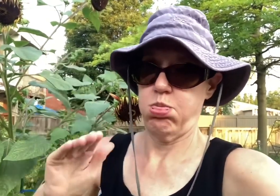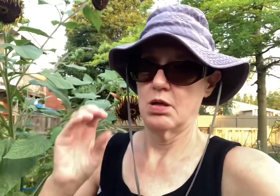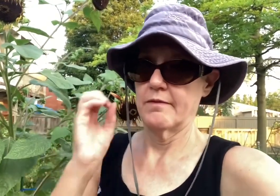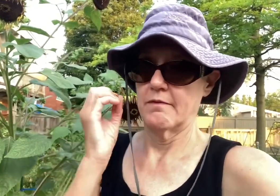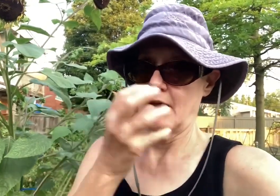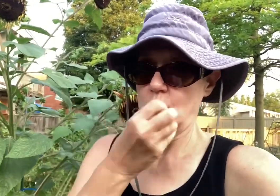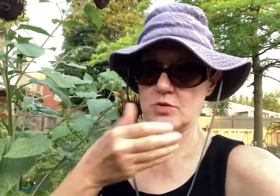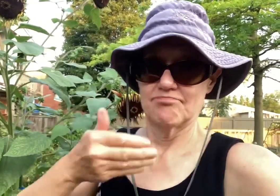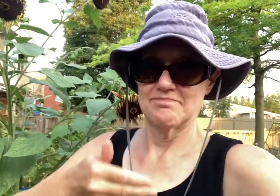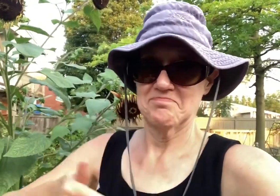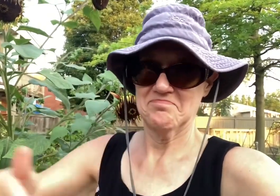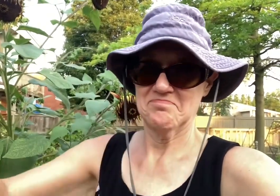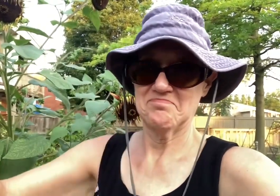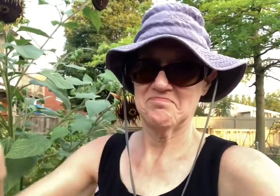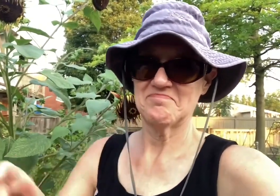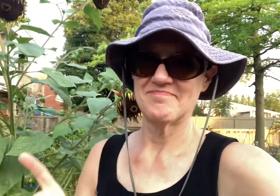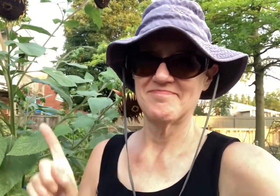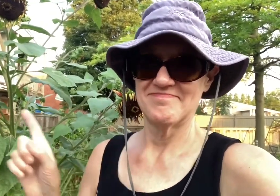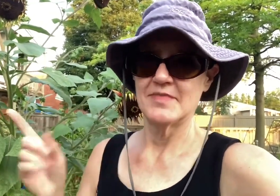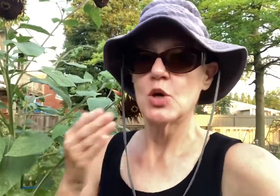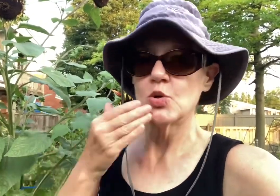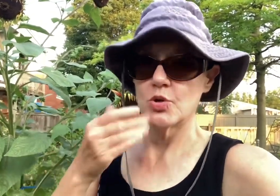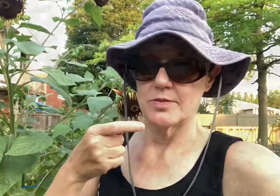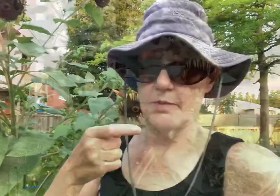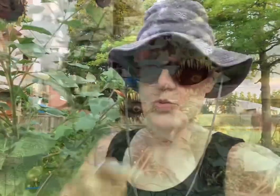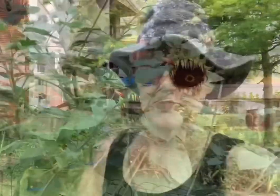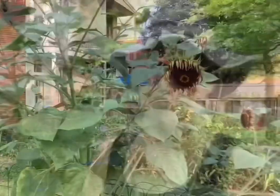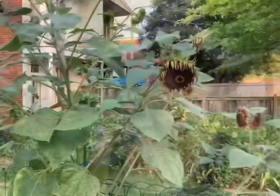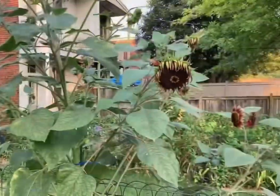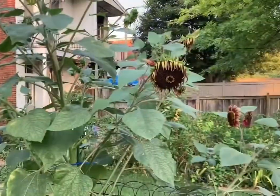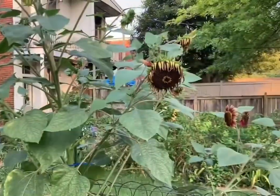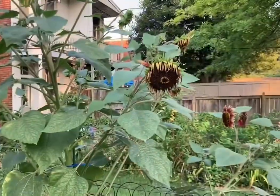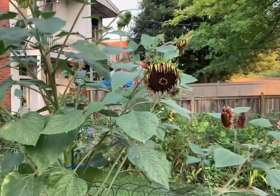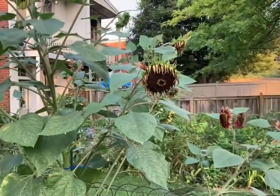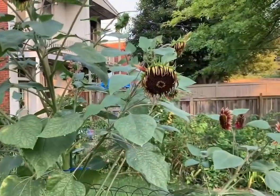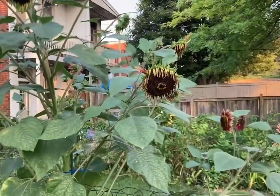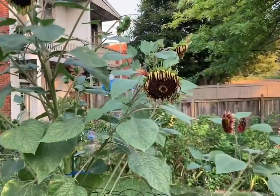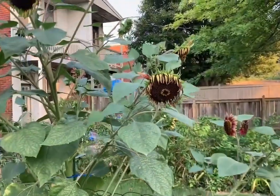flowers after that. This is a good example.